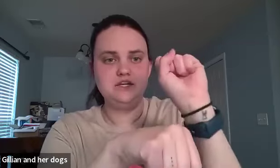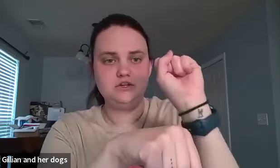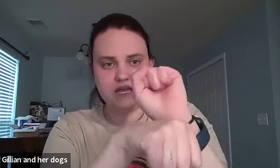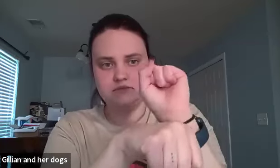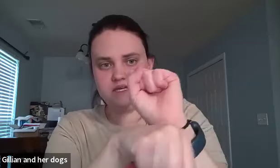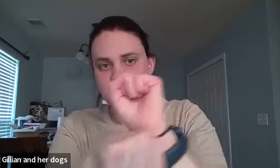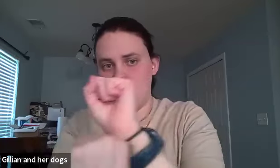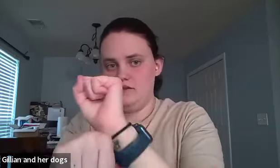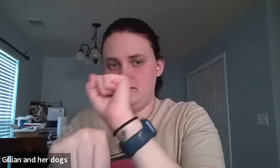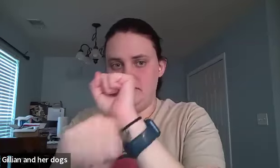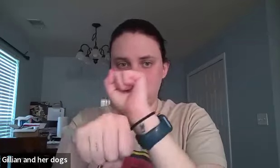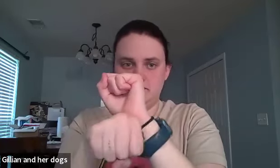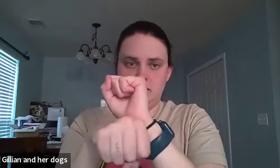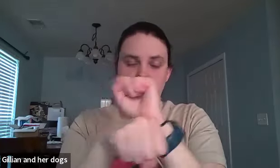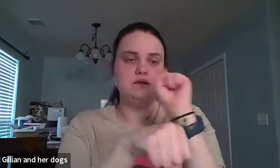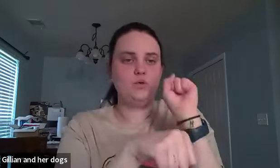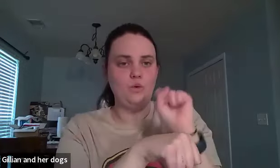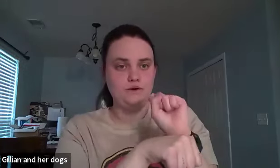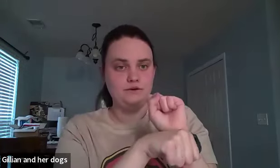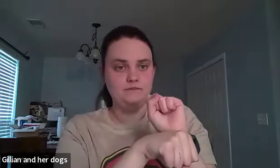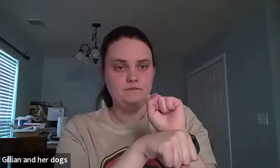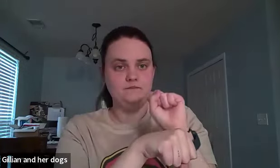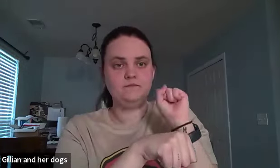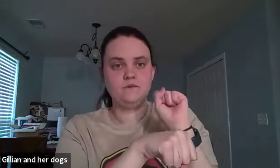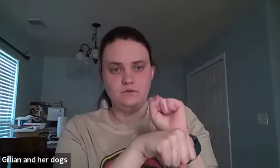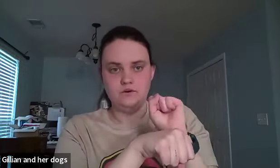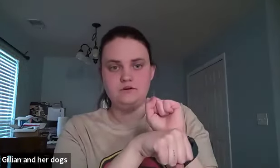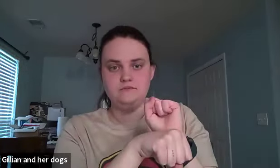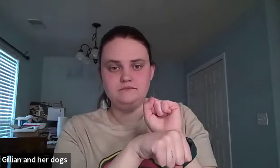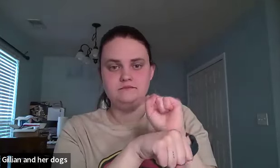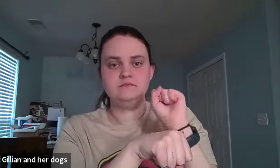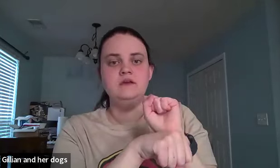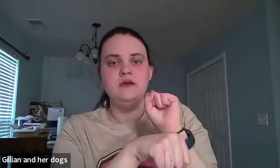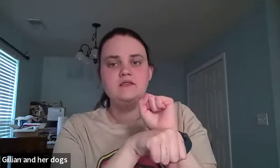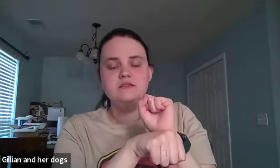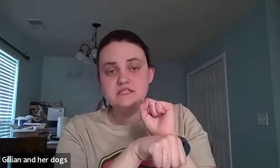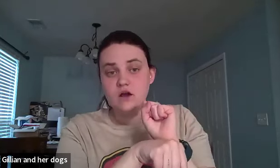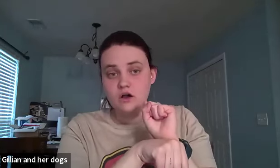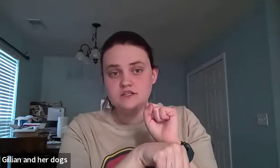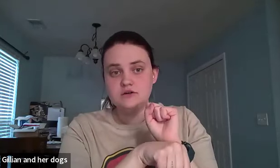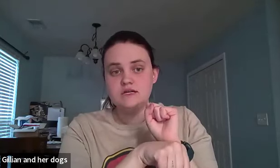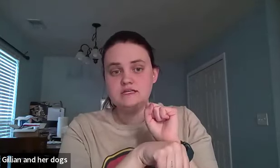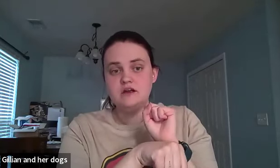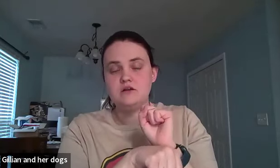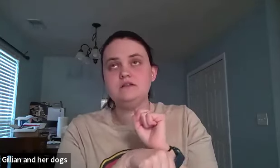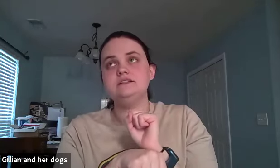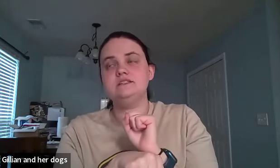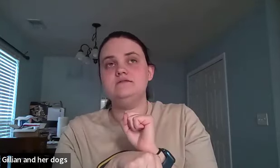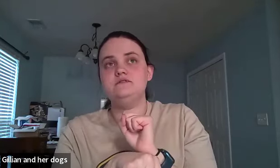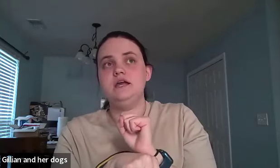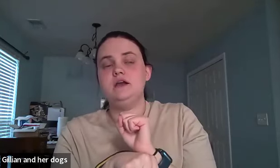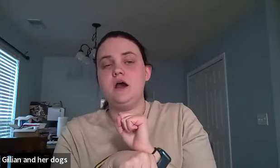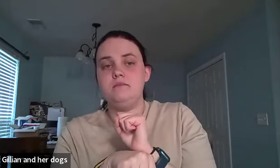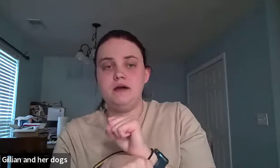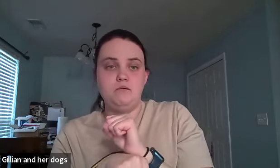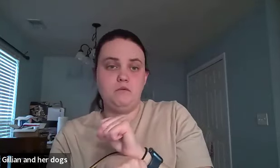like you're tapping it on the base of your hand. Work. Work. This also is not only the sign for like my